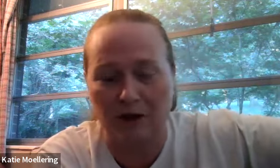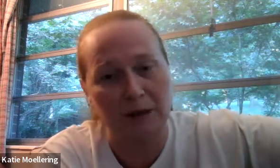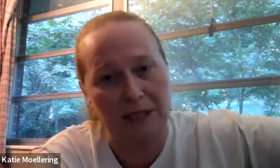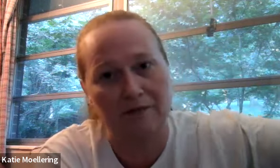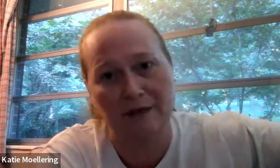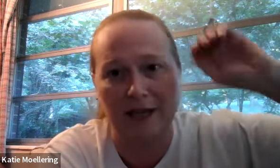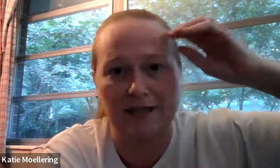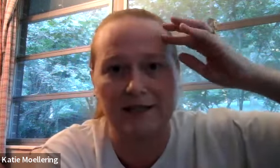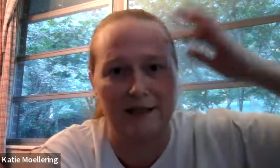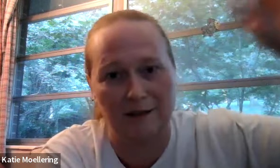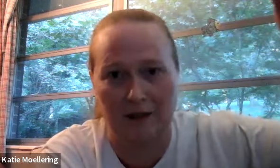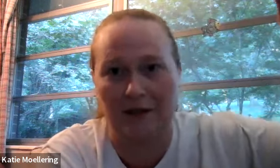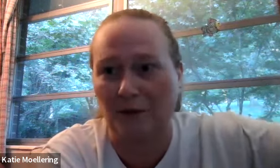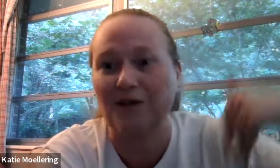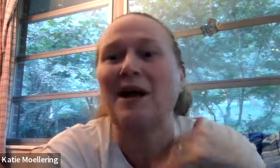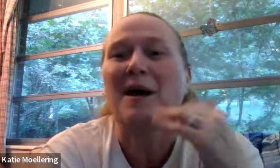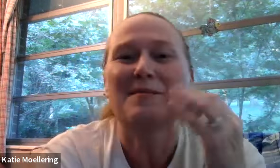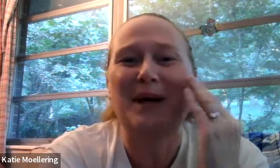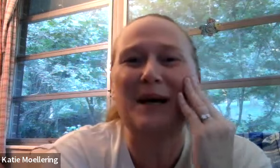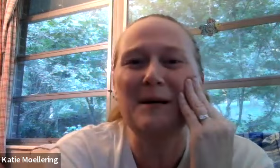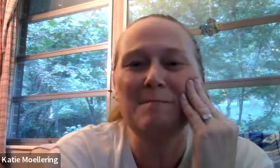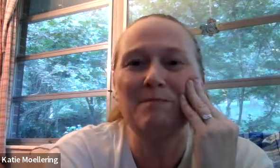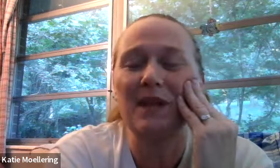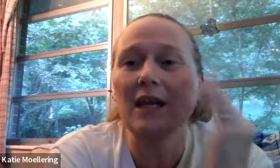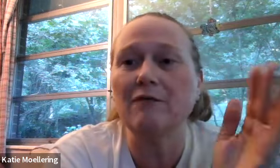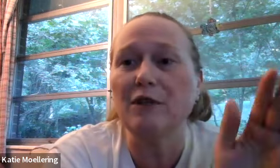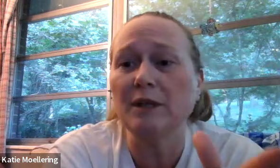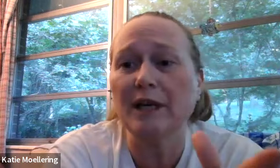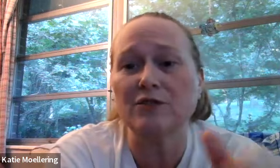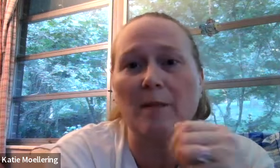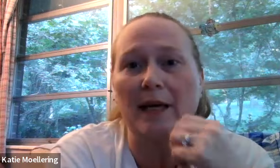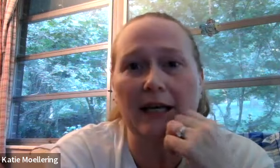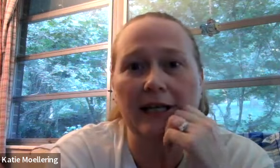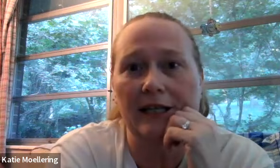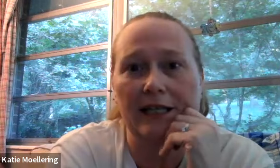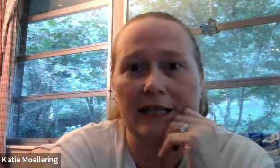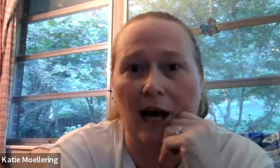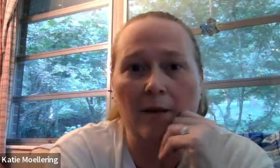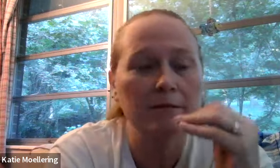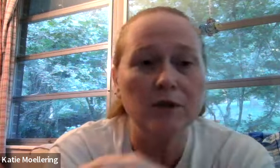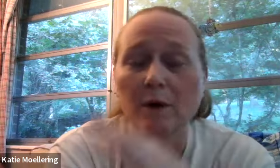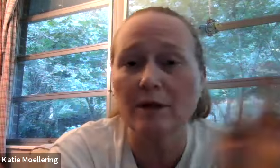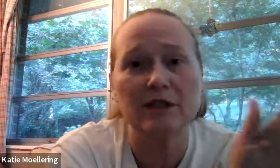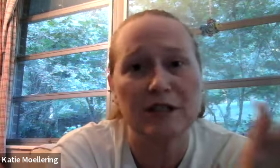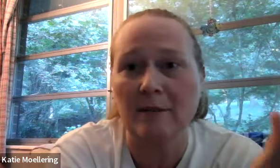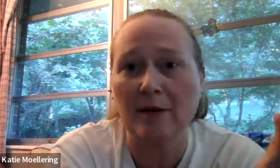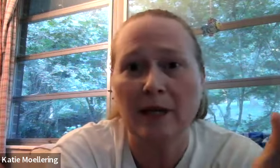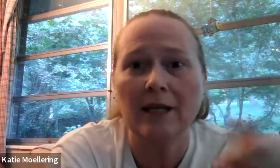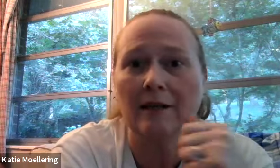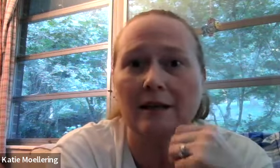hard to believe that that's like around the corner. But if you would like to drop back in at any time, you're welcome to just email me and